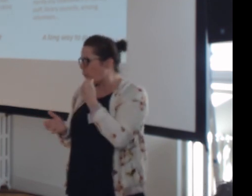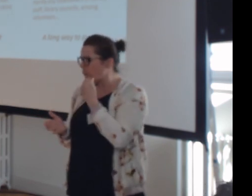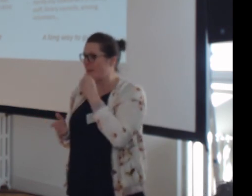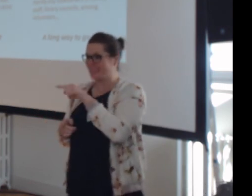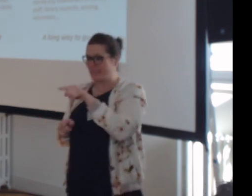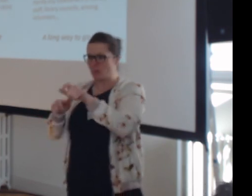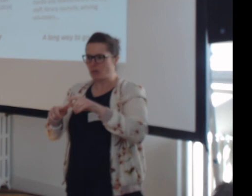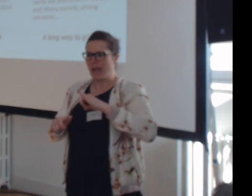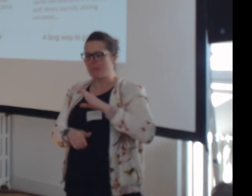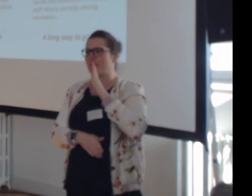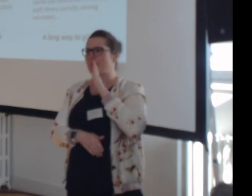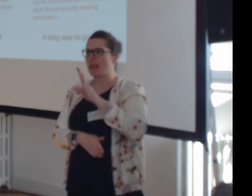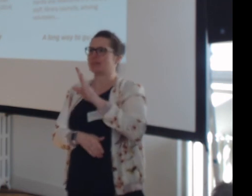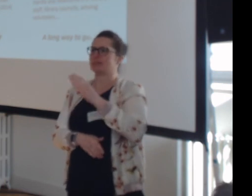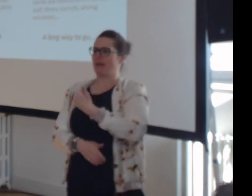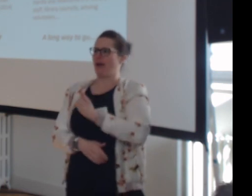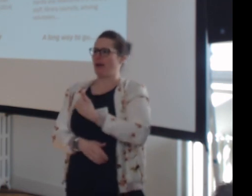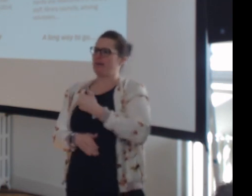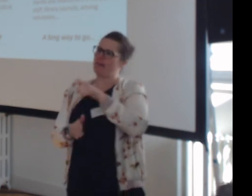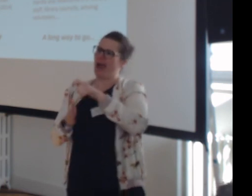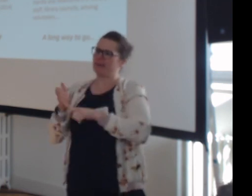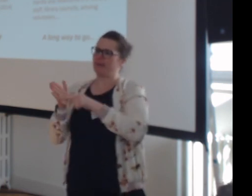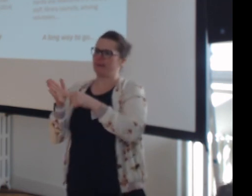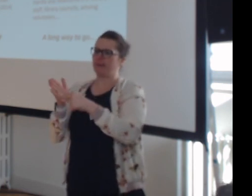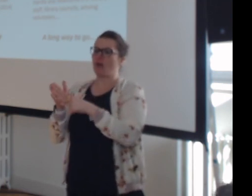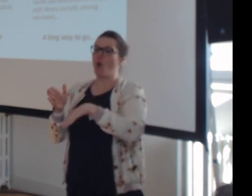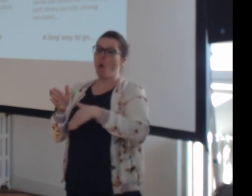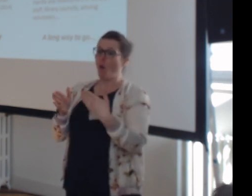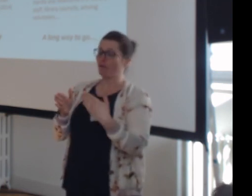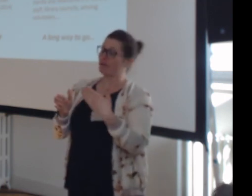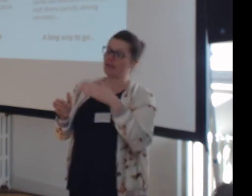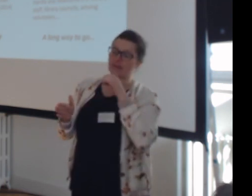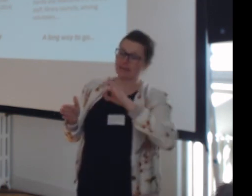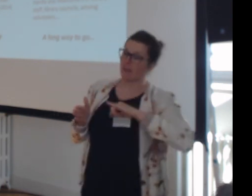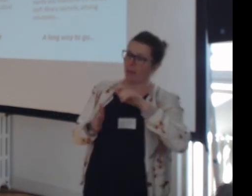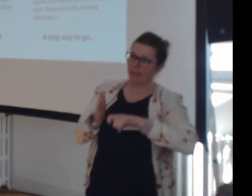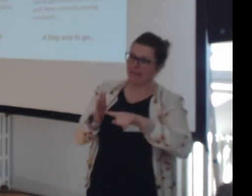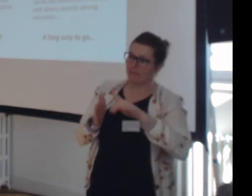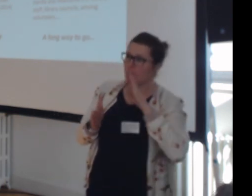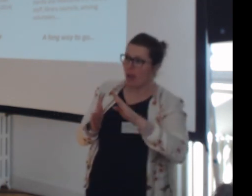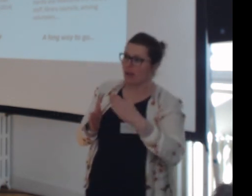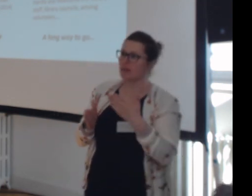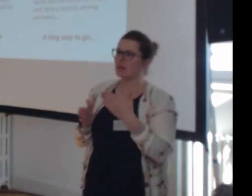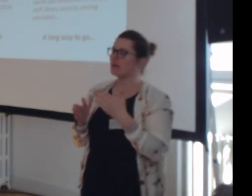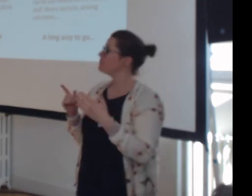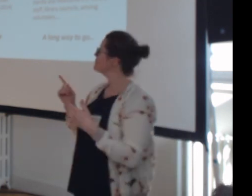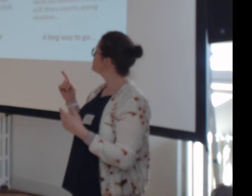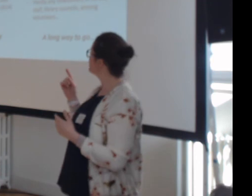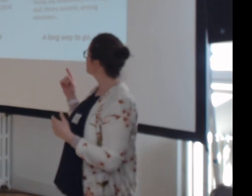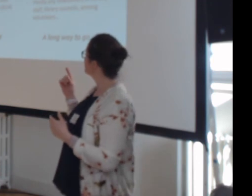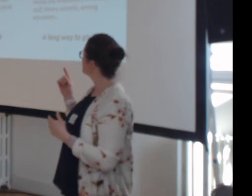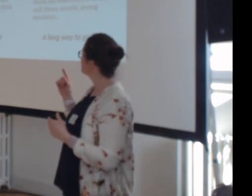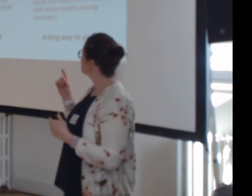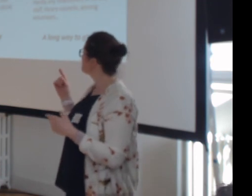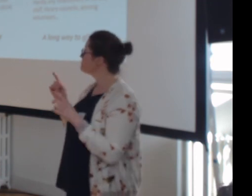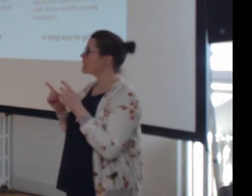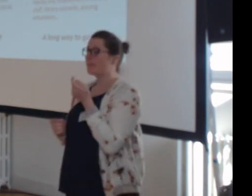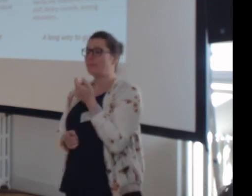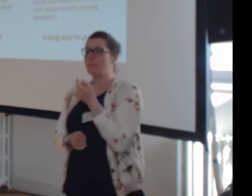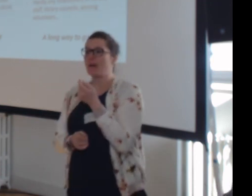do have the Belgian ID card or do not have the Belgian ID card. These 30,